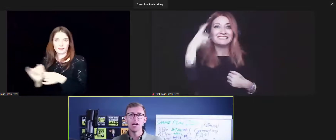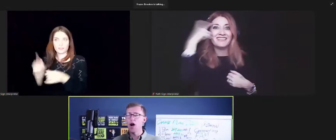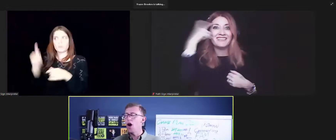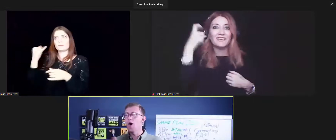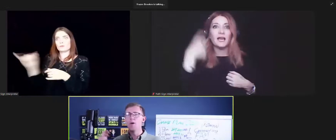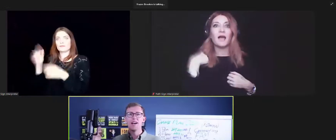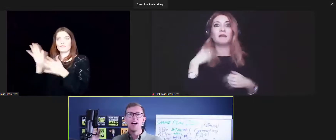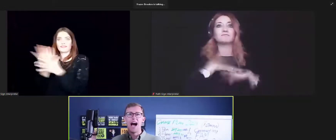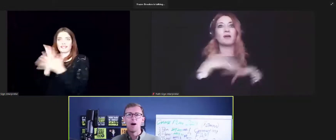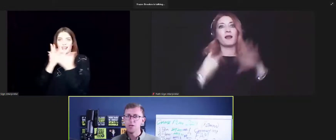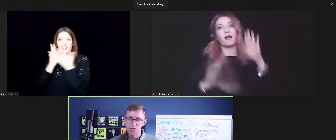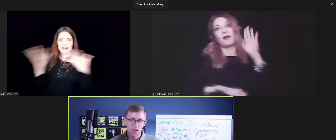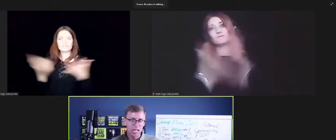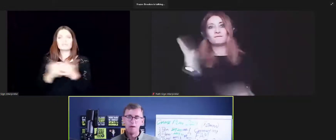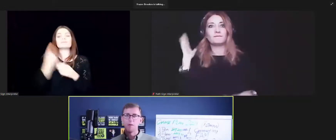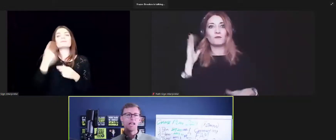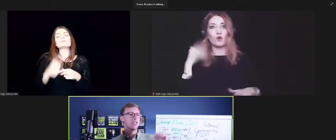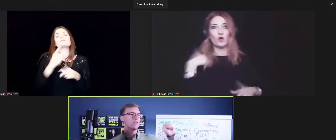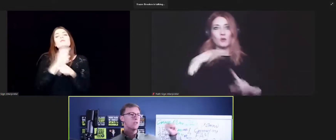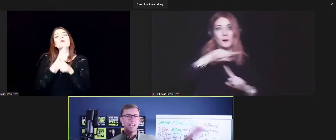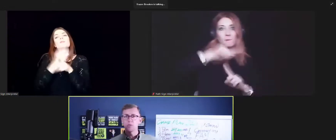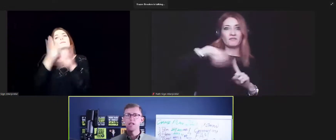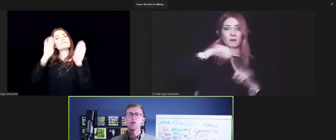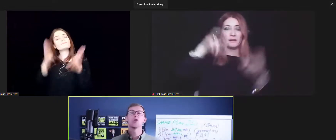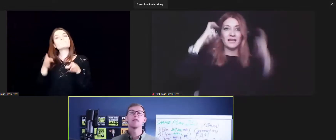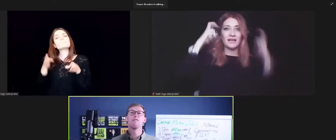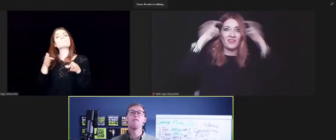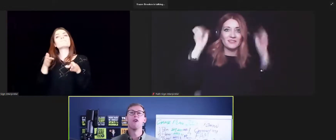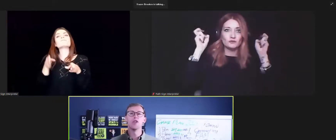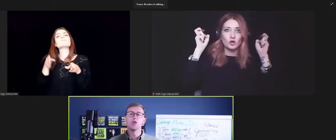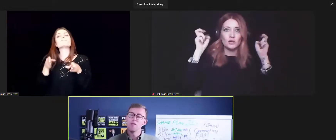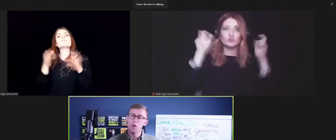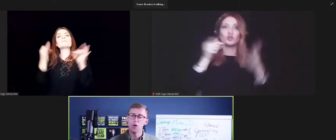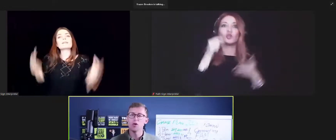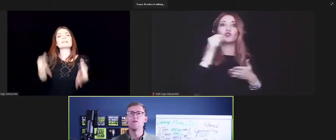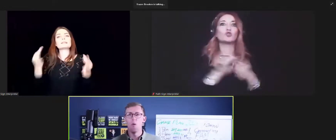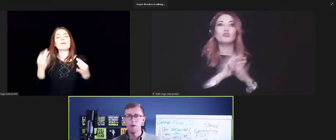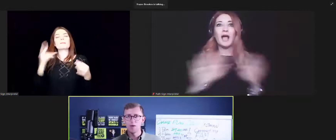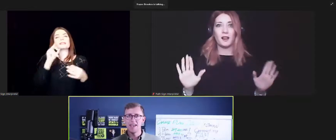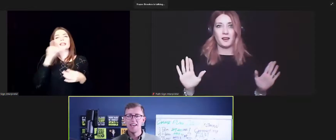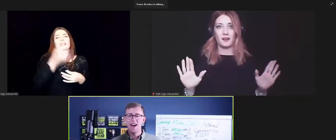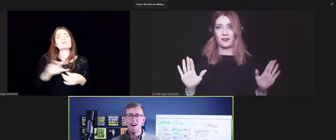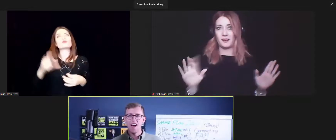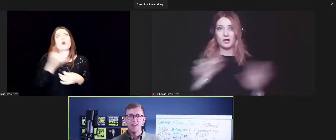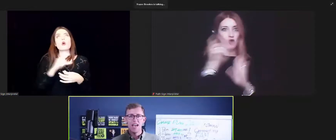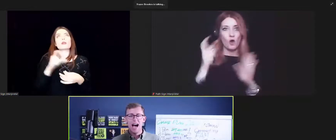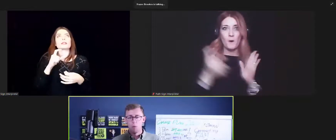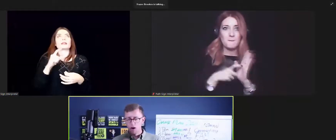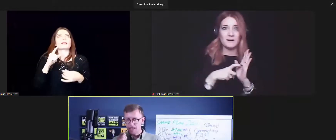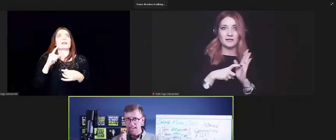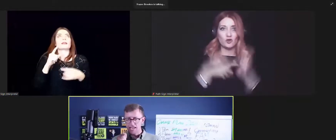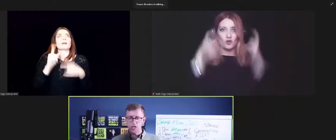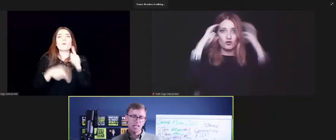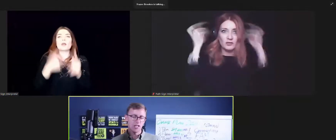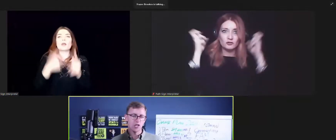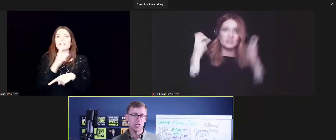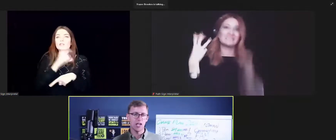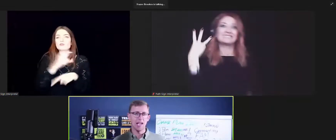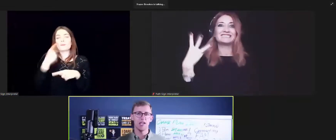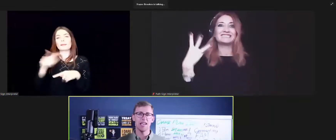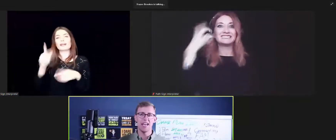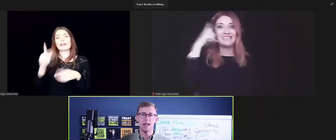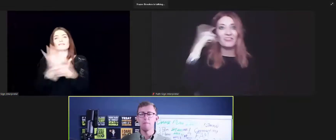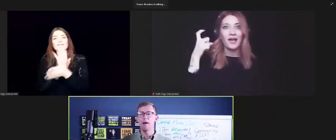going to go out to the cinema. We're going to do this. We're going to do something fun so everyone looks forward to it. All right. One of the keys to